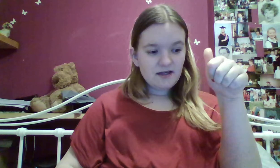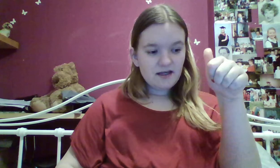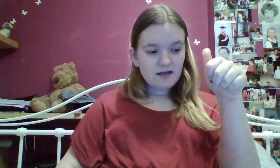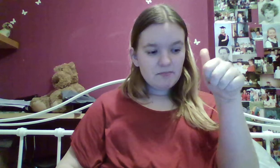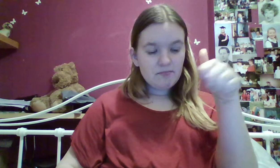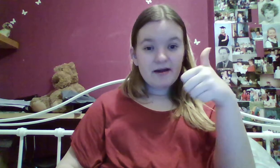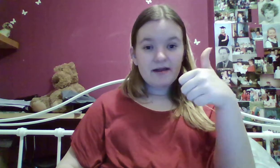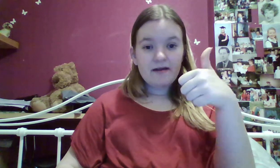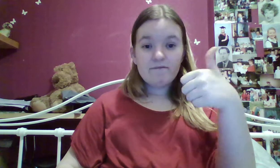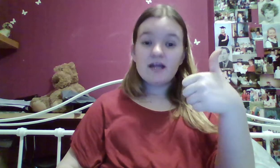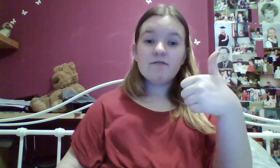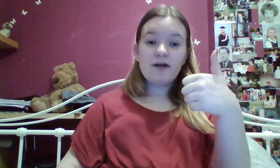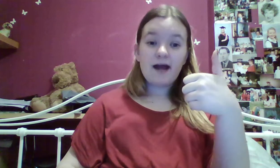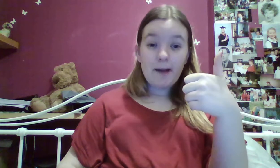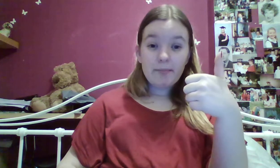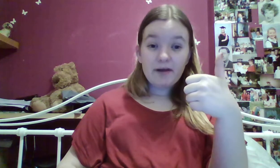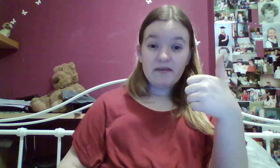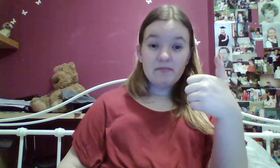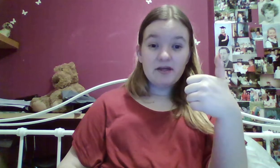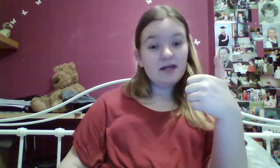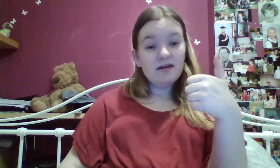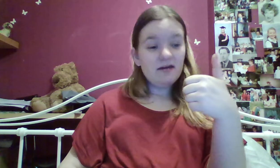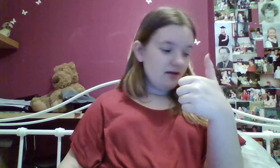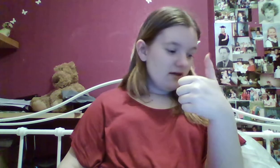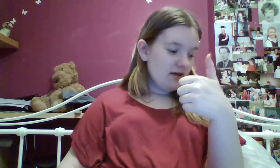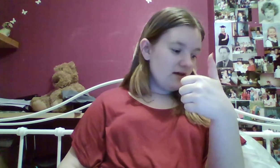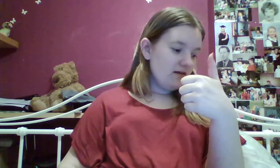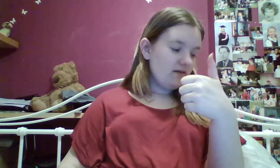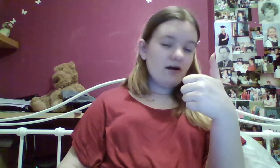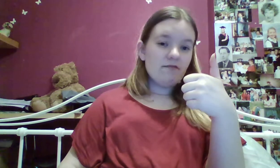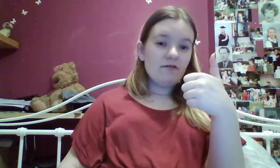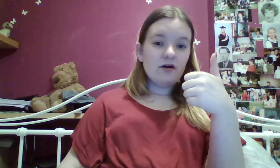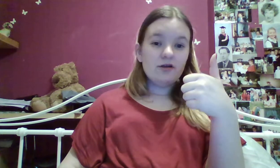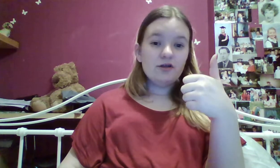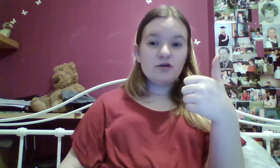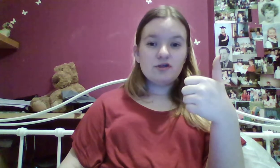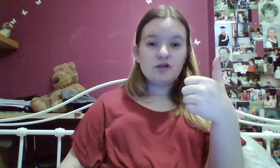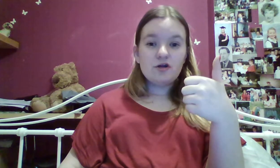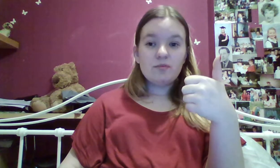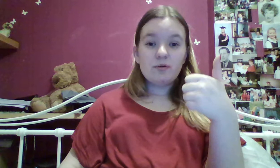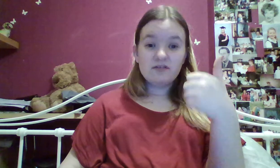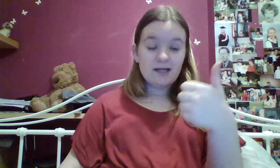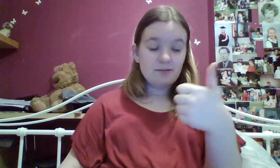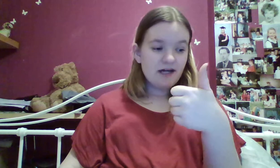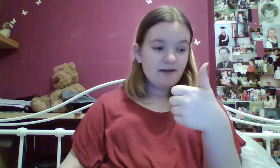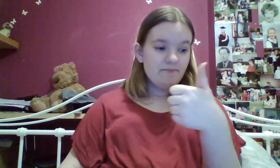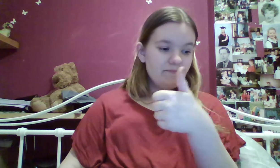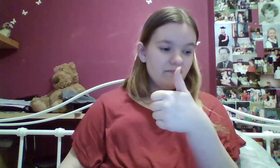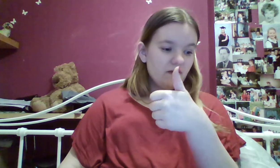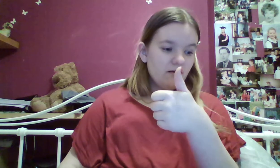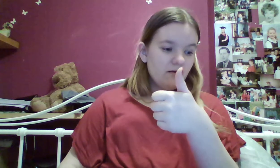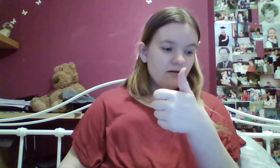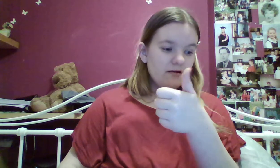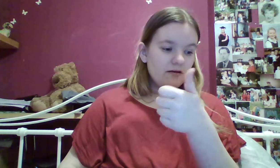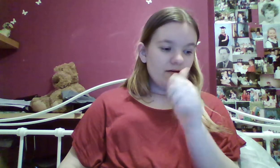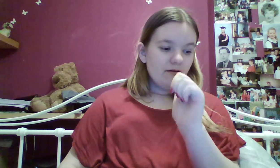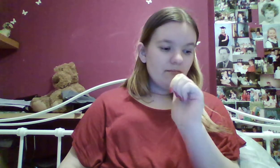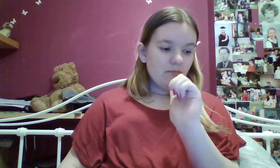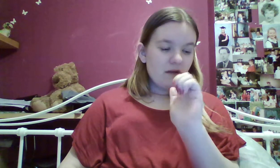16. My favourite app at the minute is either YouTube or Snapchat. My